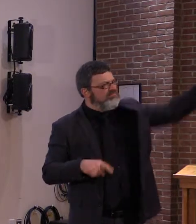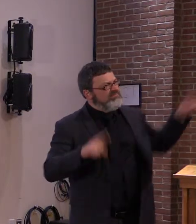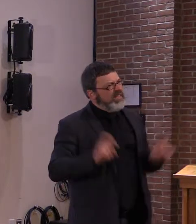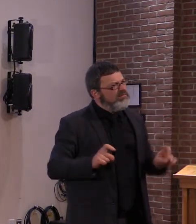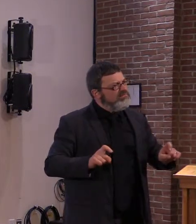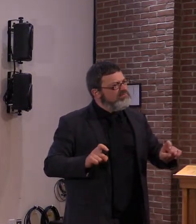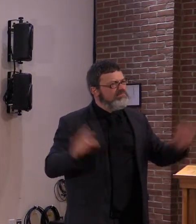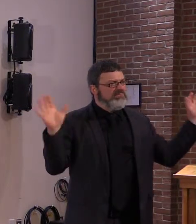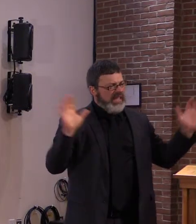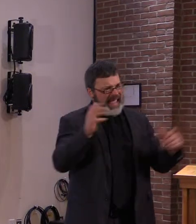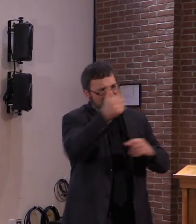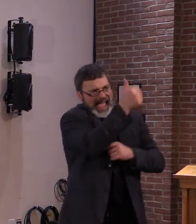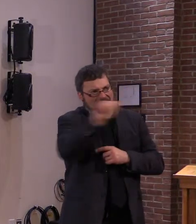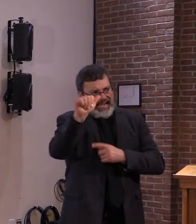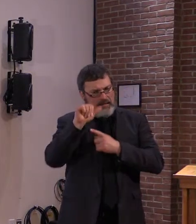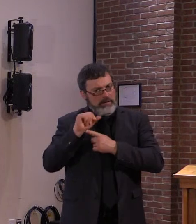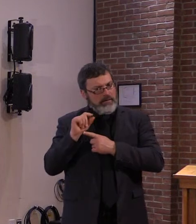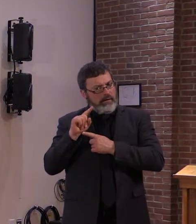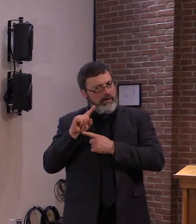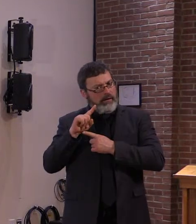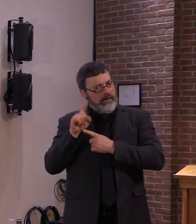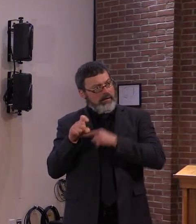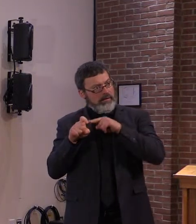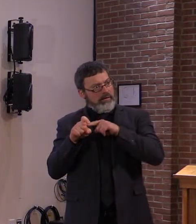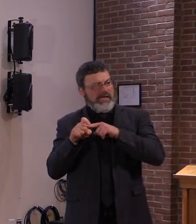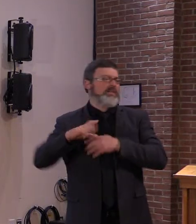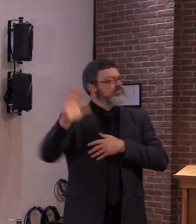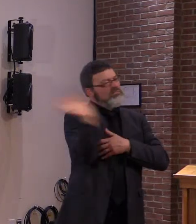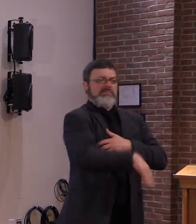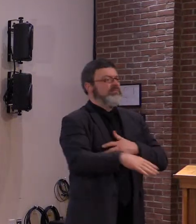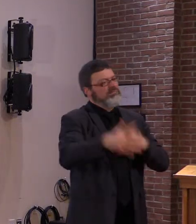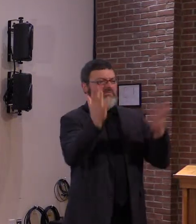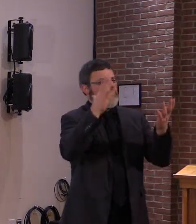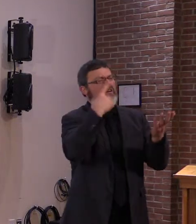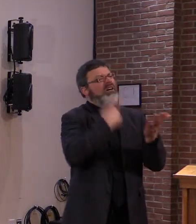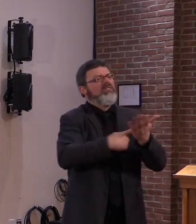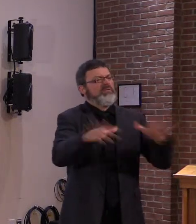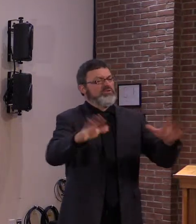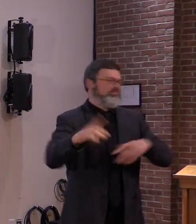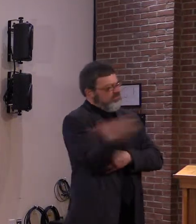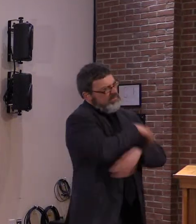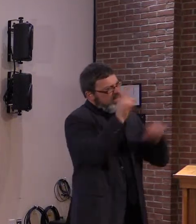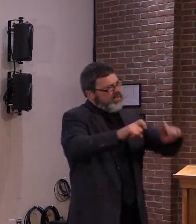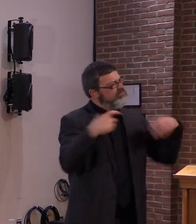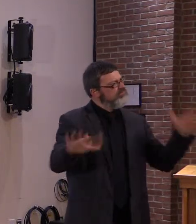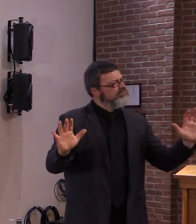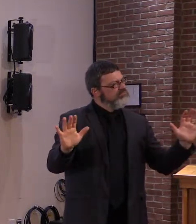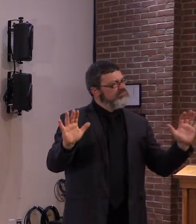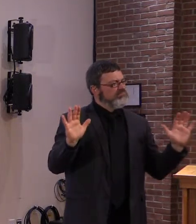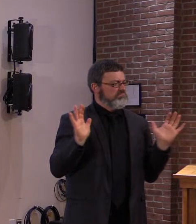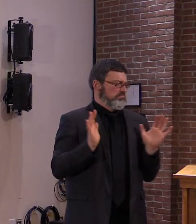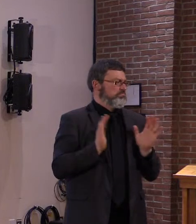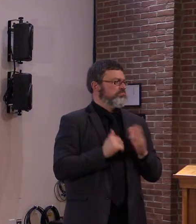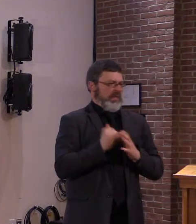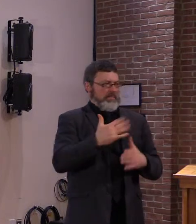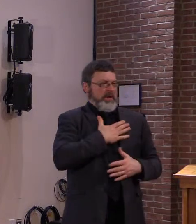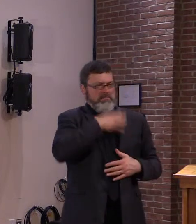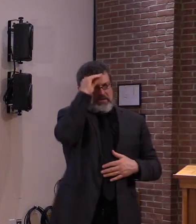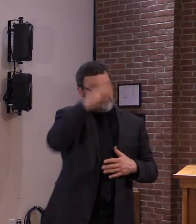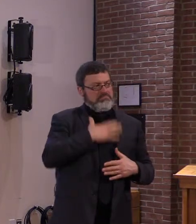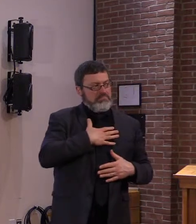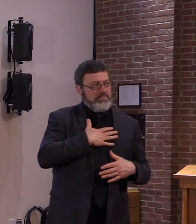to implement. We're not able to necessarily implement that assessment in a remote capacity. So, those are sort of the big questions, sort